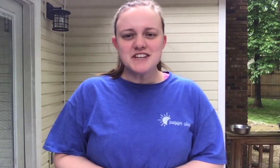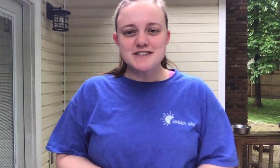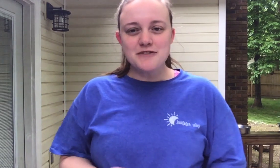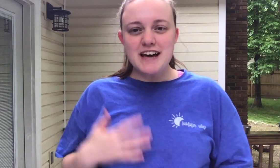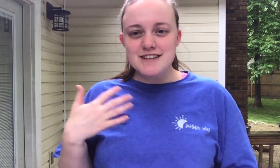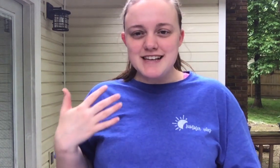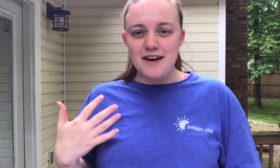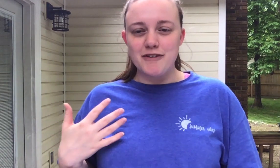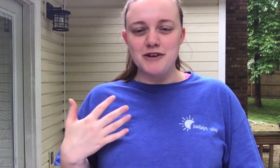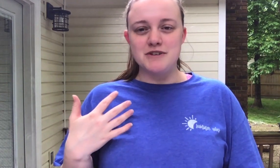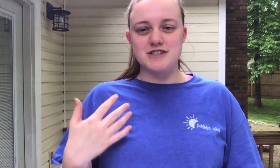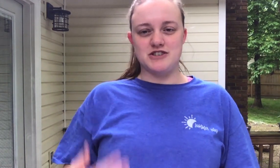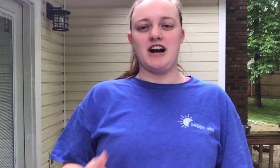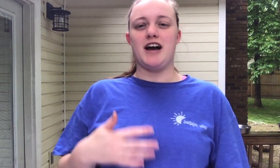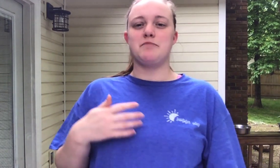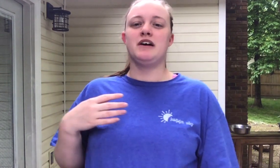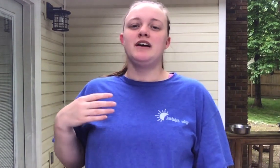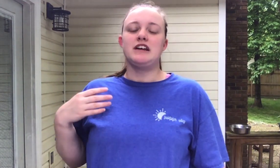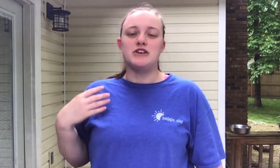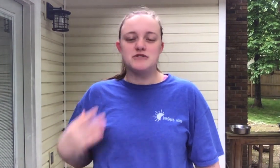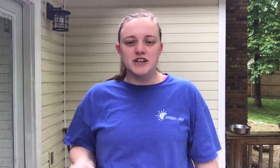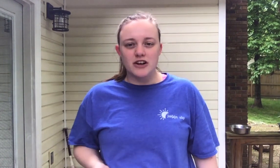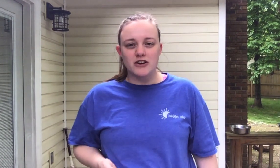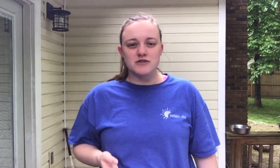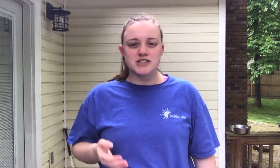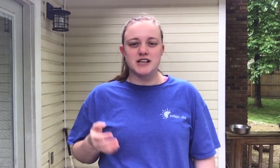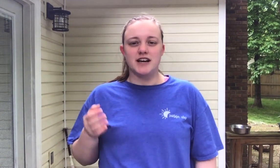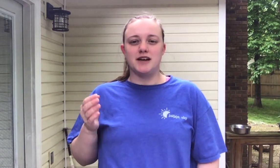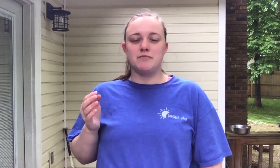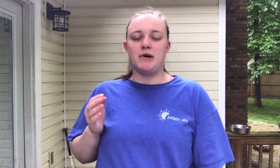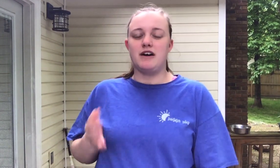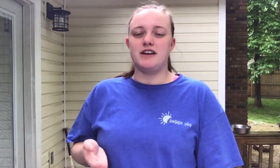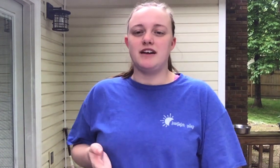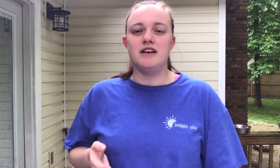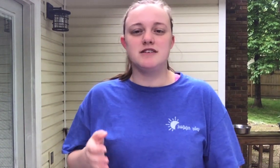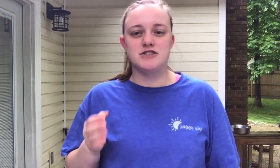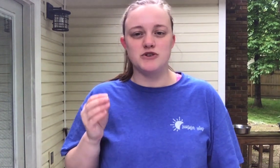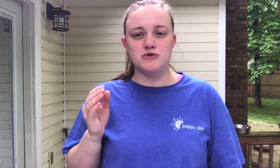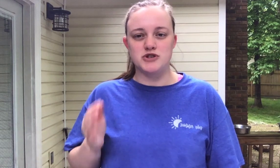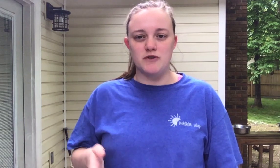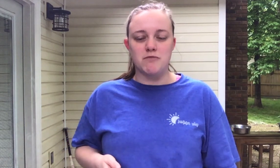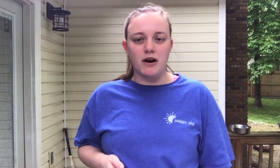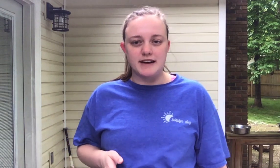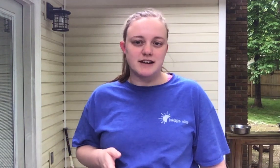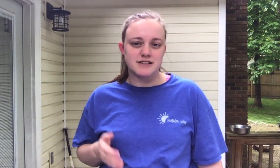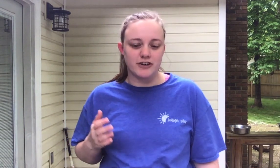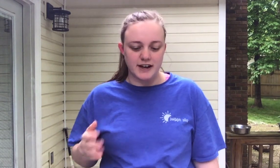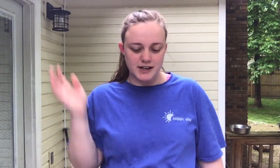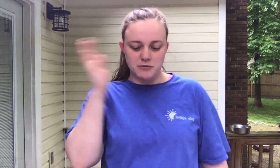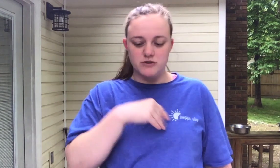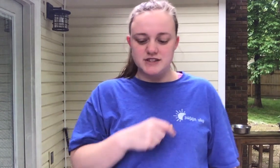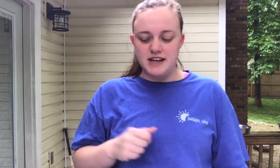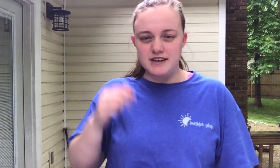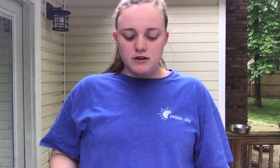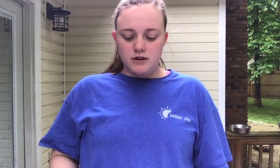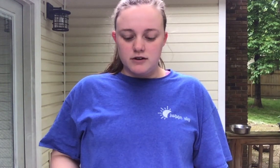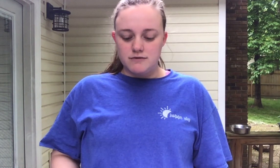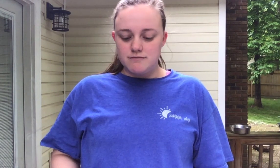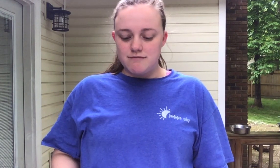So that is how you would describe using your own body to show the markings of your animals, and